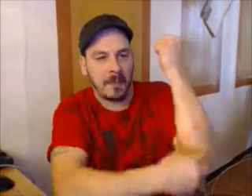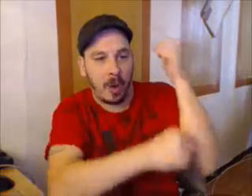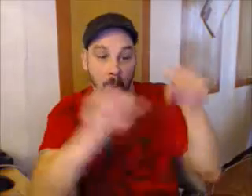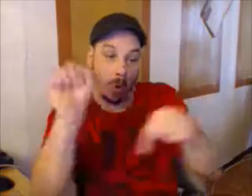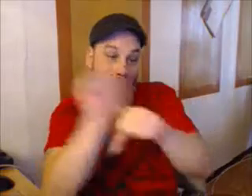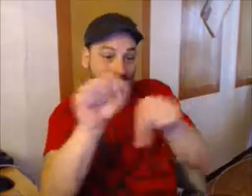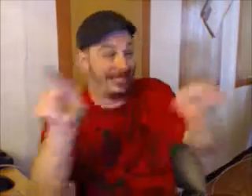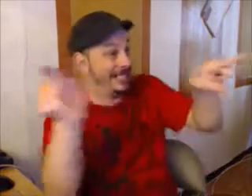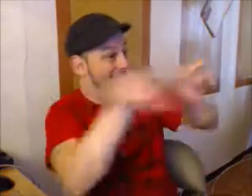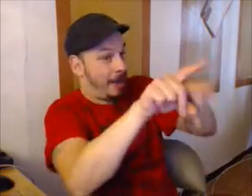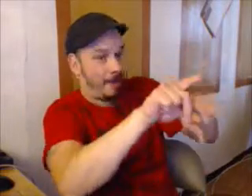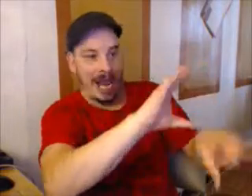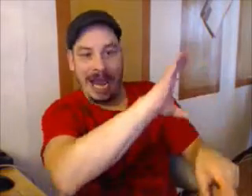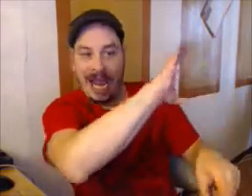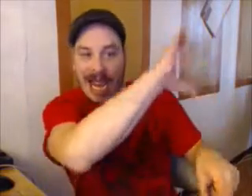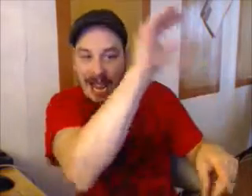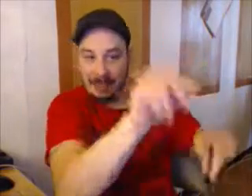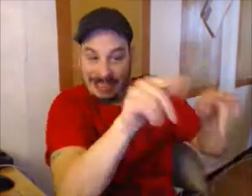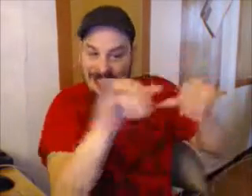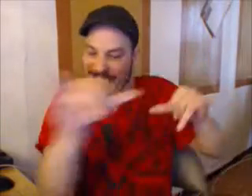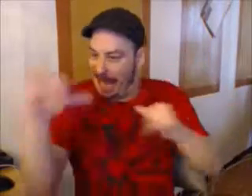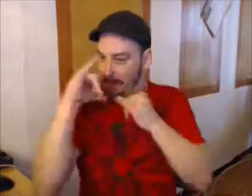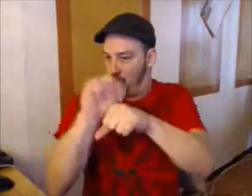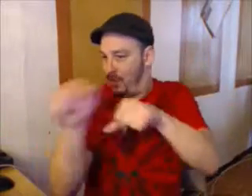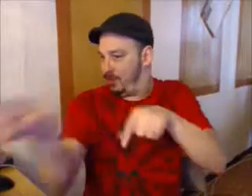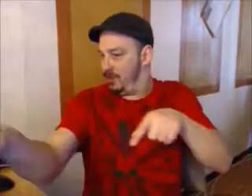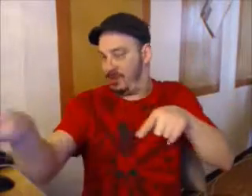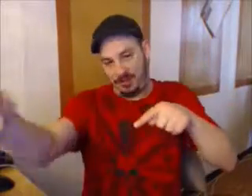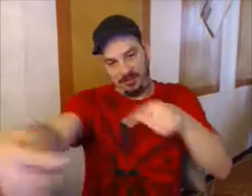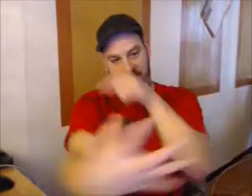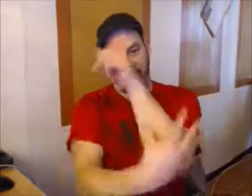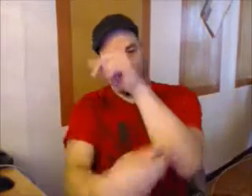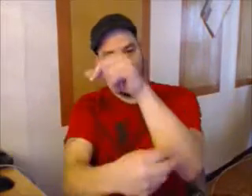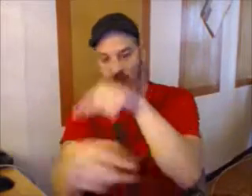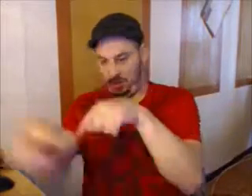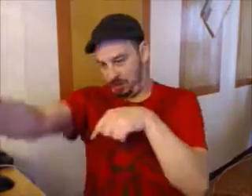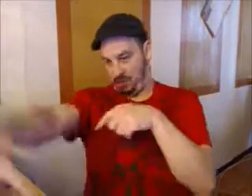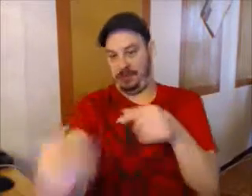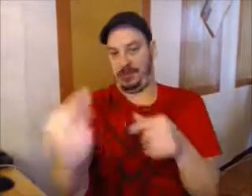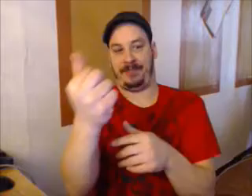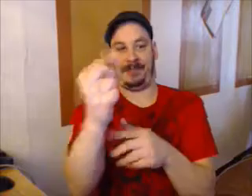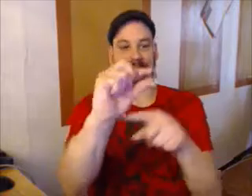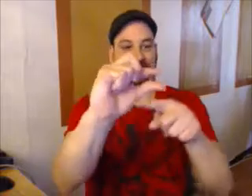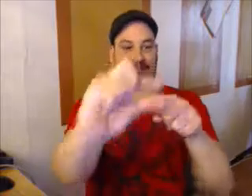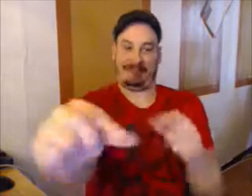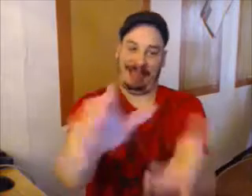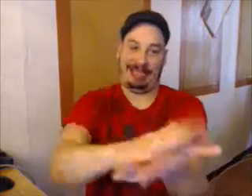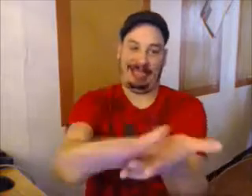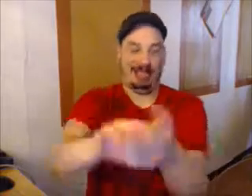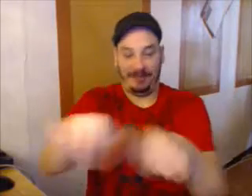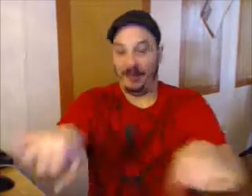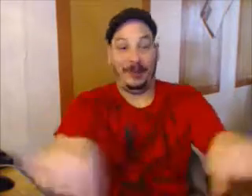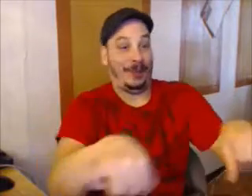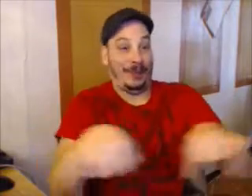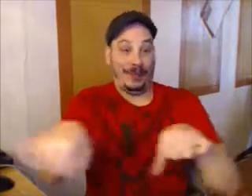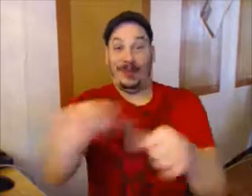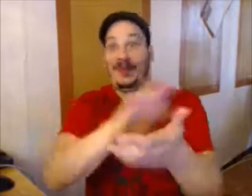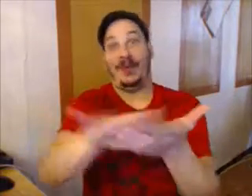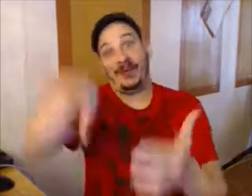table, and those 2% or 1% of the highest wage earners in America who are doing well should pay a little bit more. And I think most